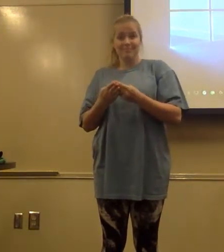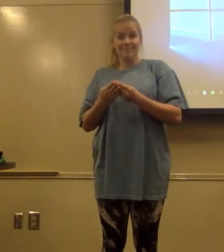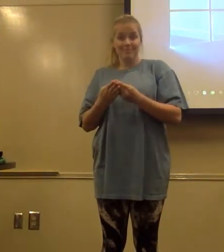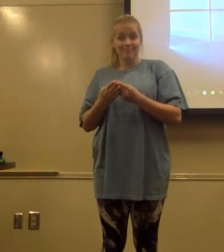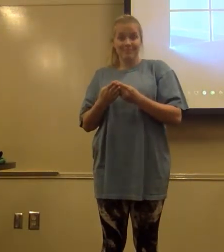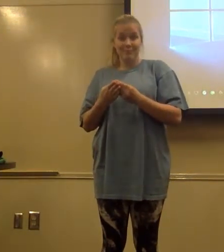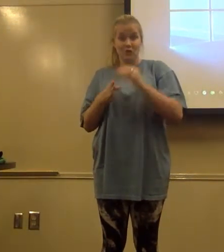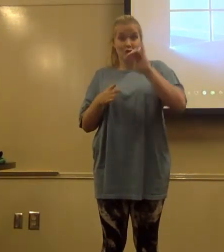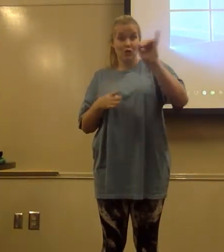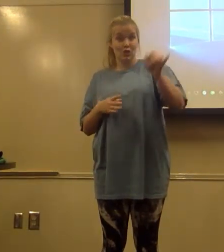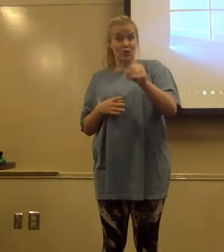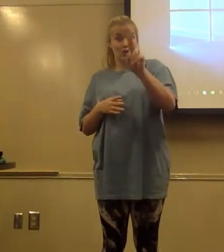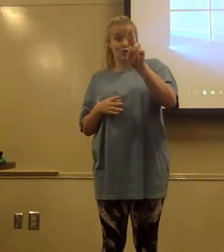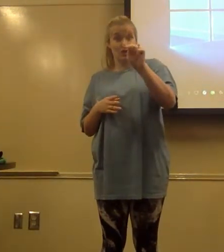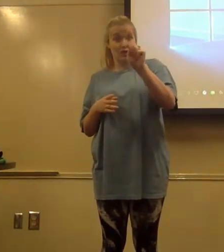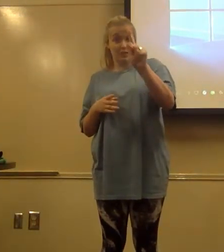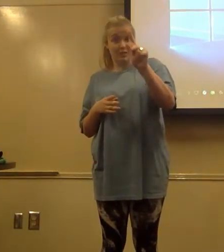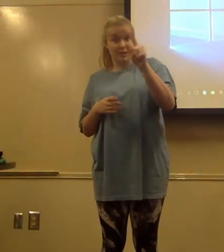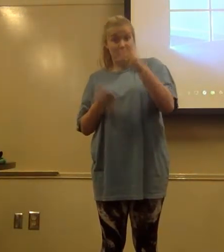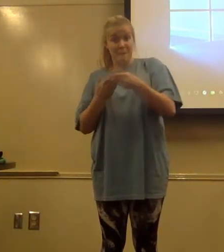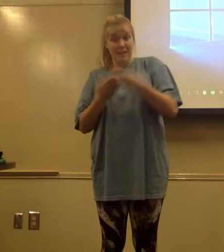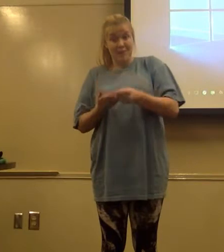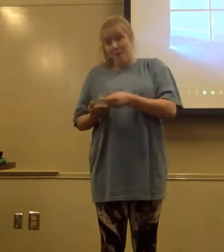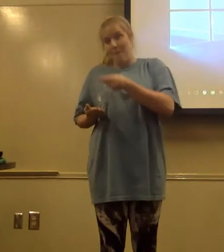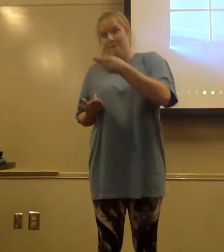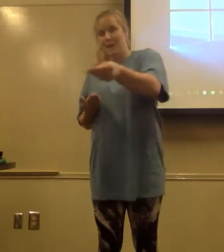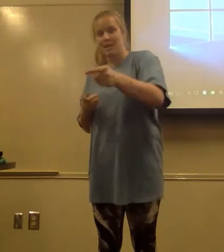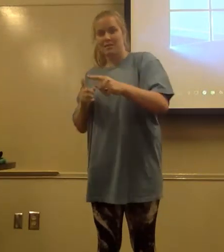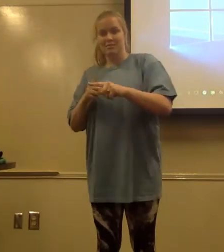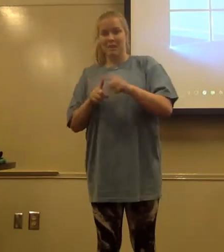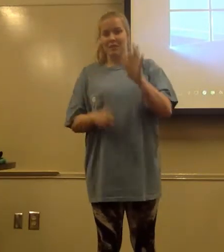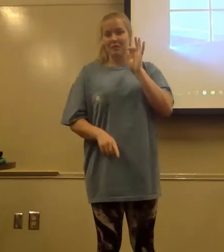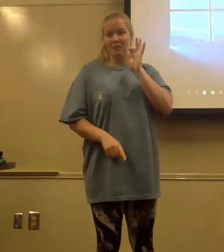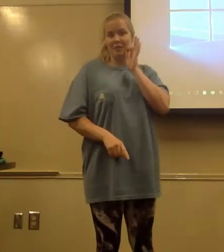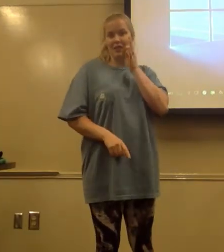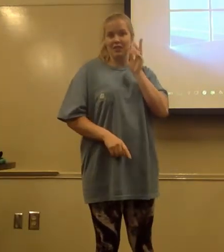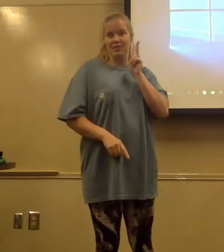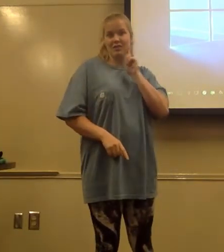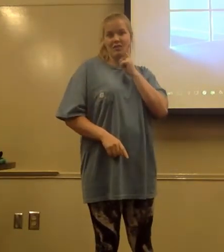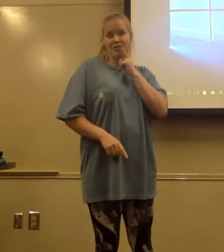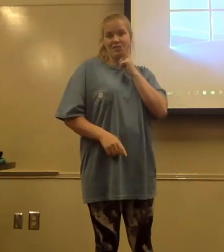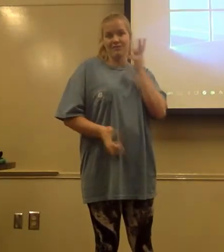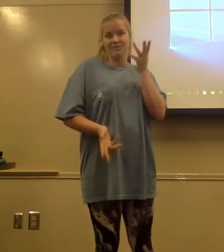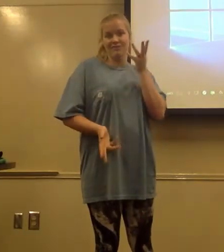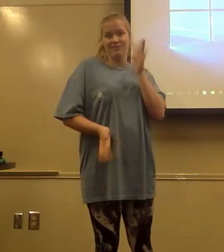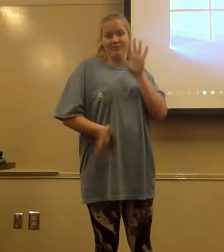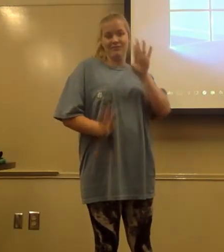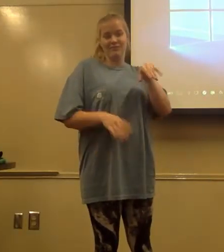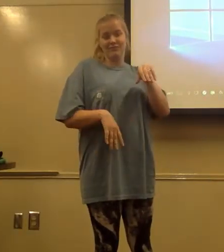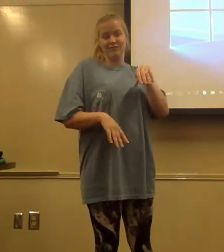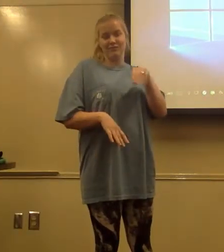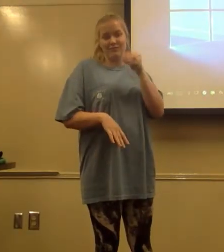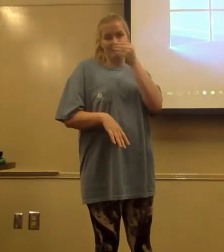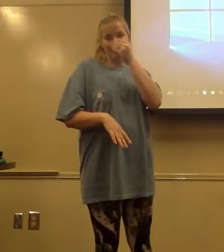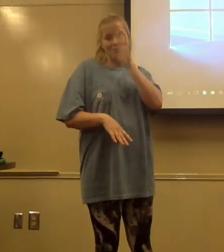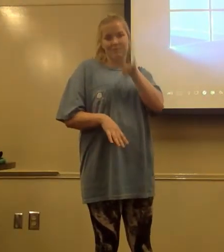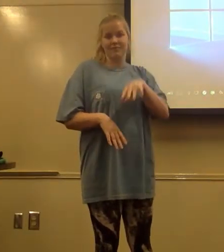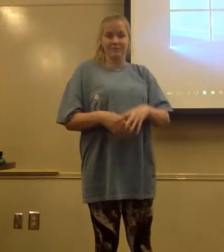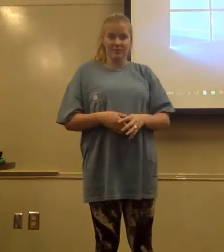money. Broccoli doesn't make a lot of money. But if people buy broccoli, people stop buying this junk, we can shift the industry